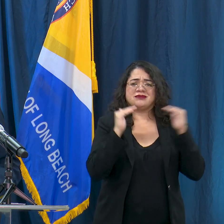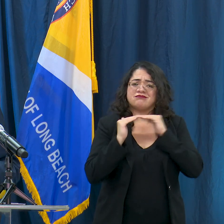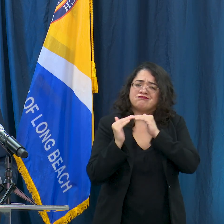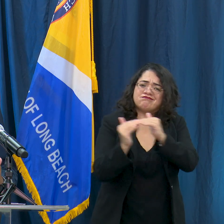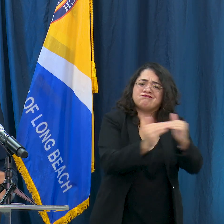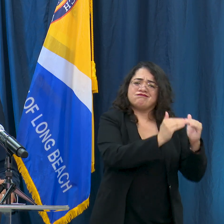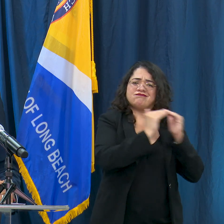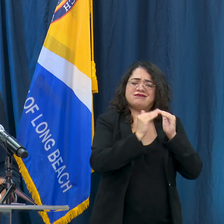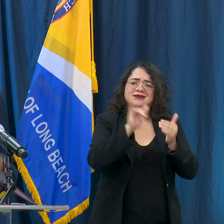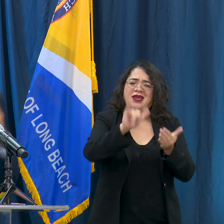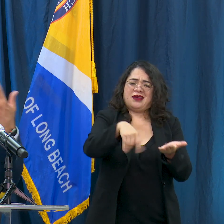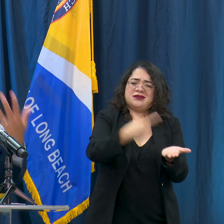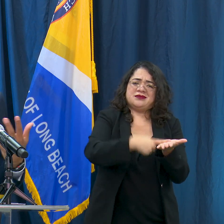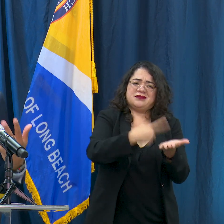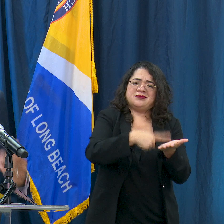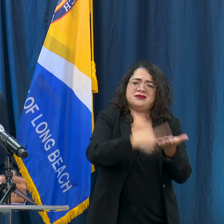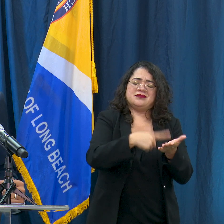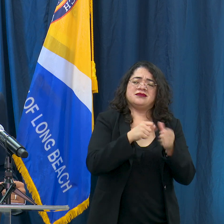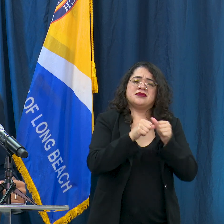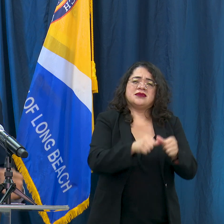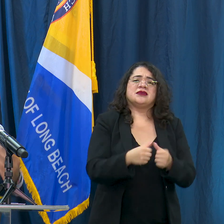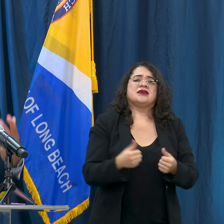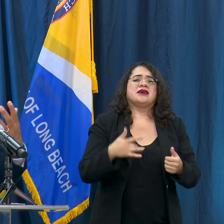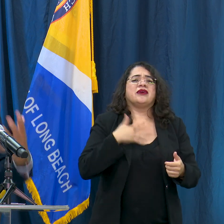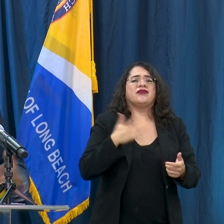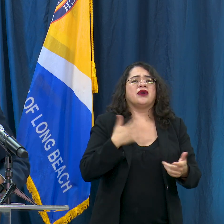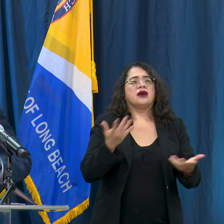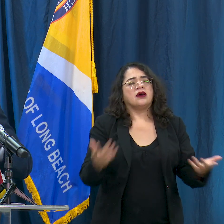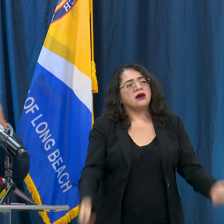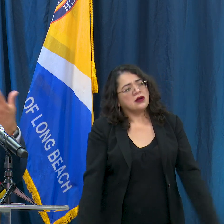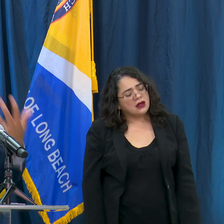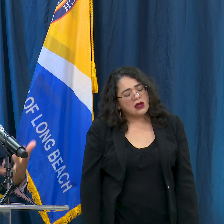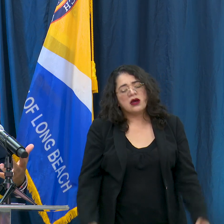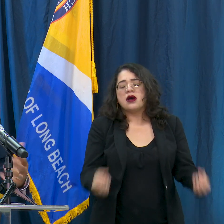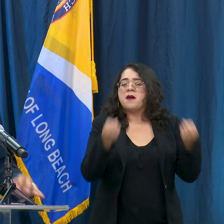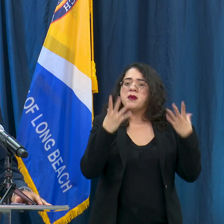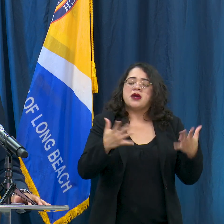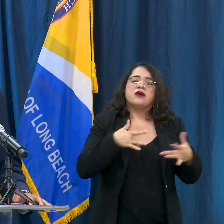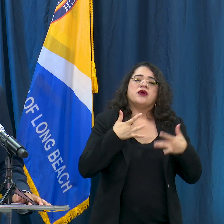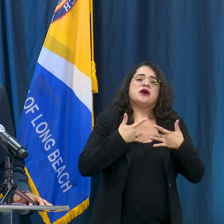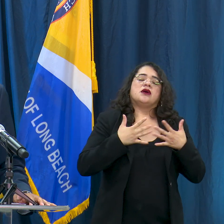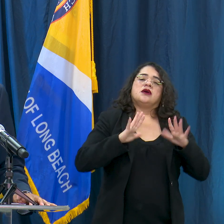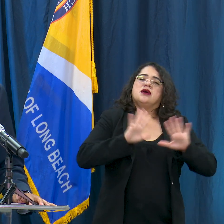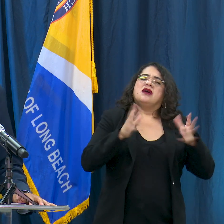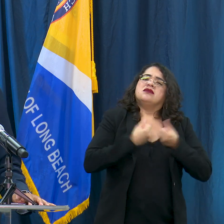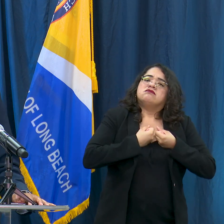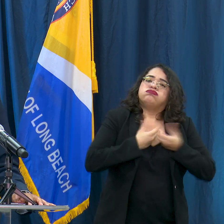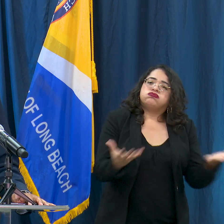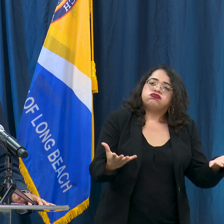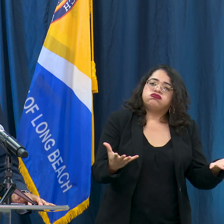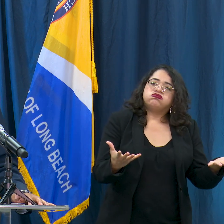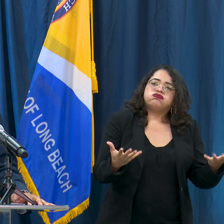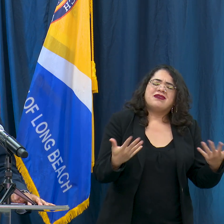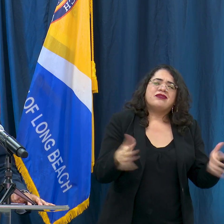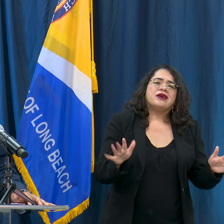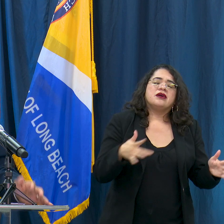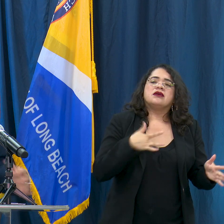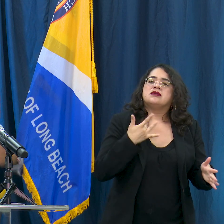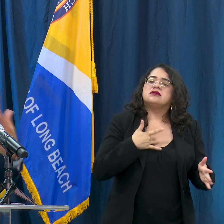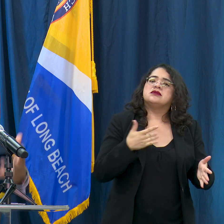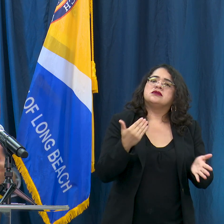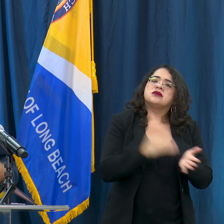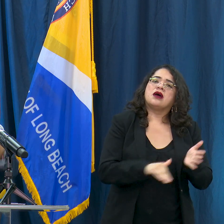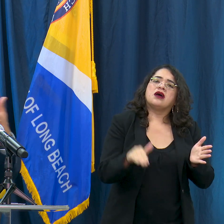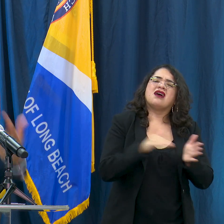I know that for many it is exhausting to both experience the time that we're living in, where we're all trying to